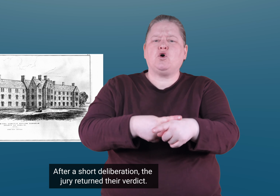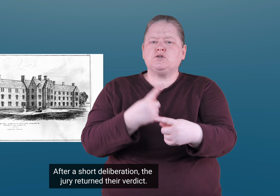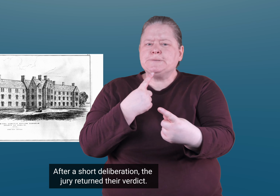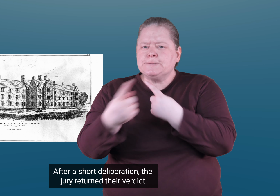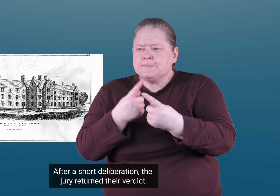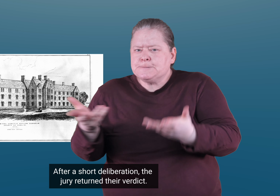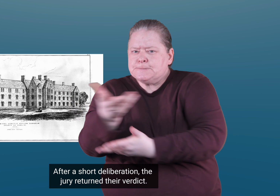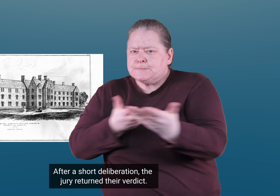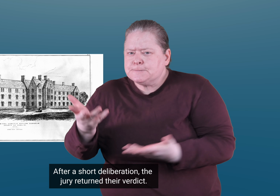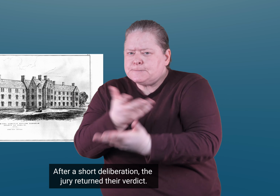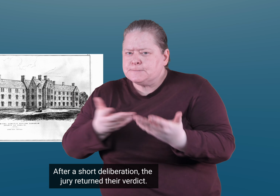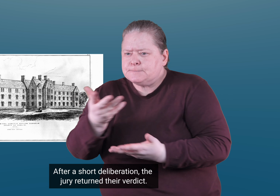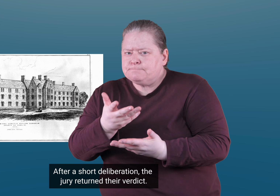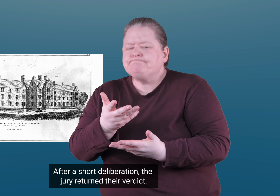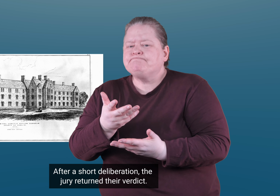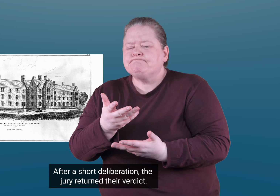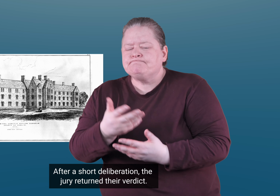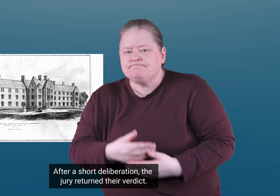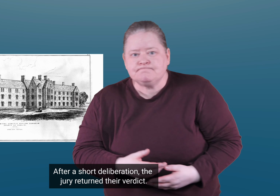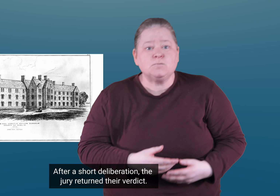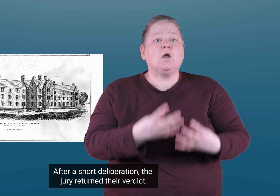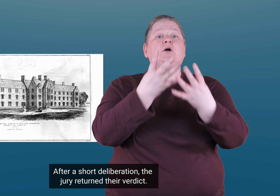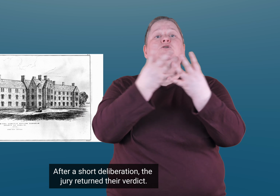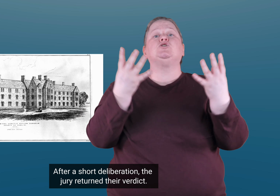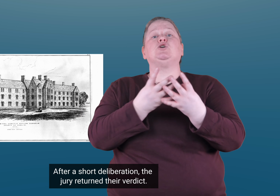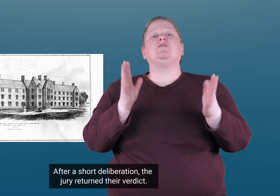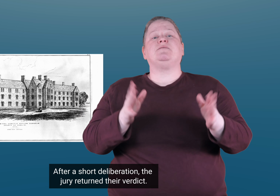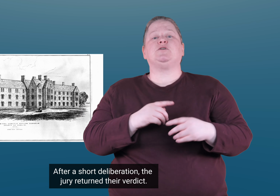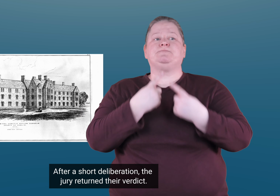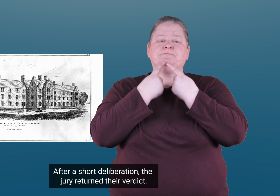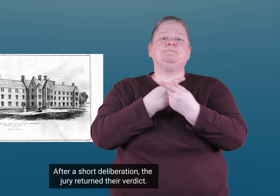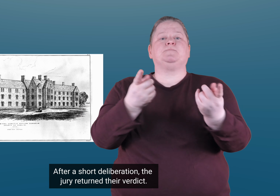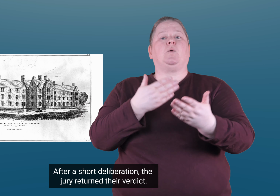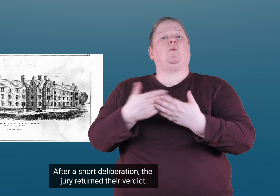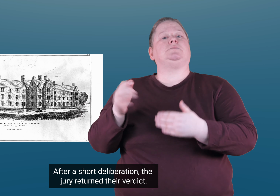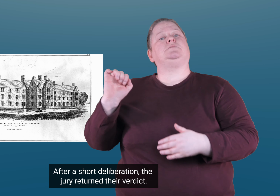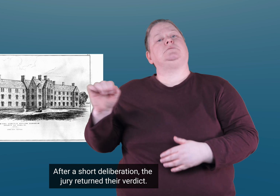After a short deliberation, the jury returned their verdict.